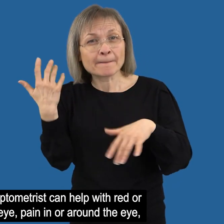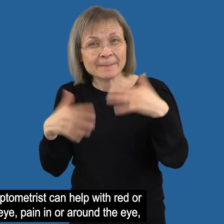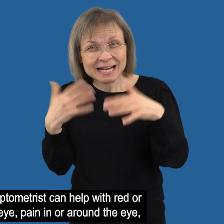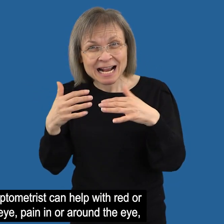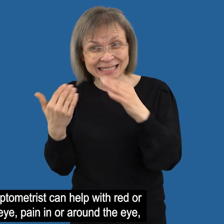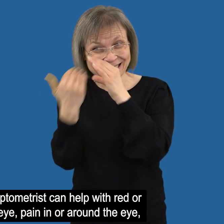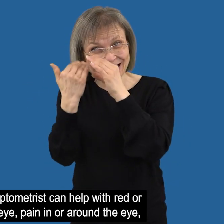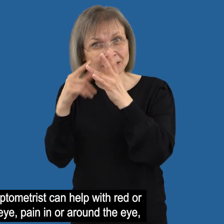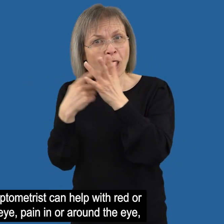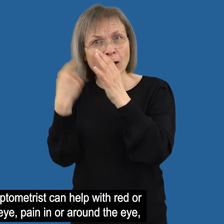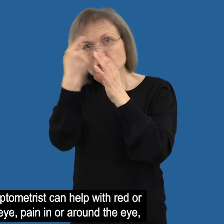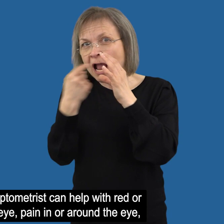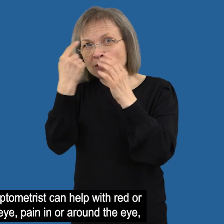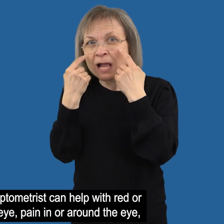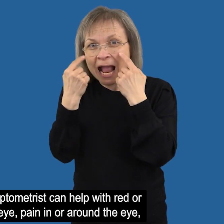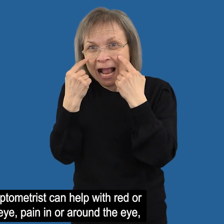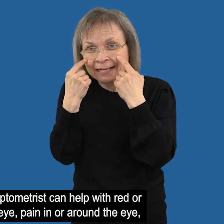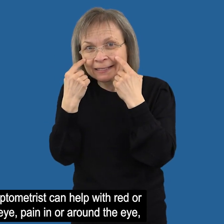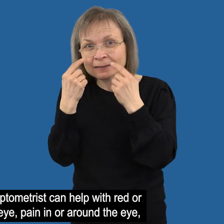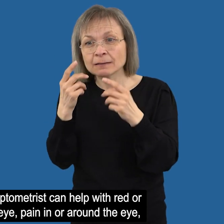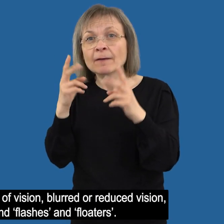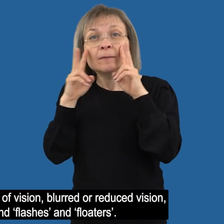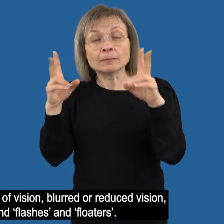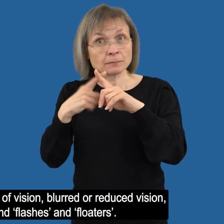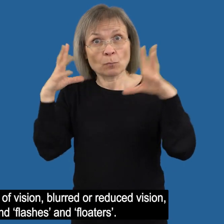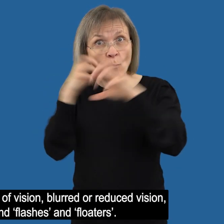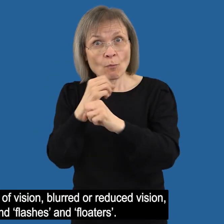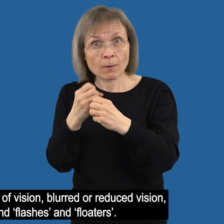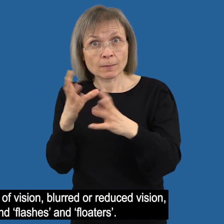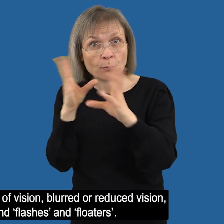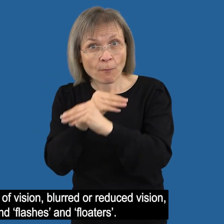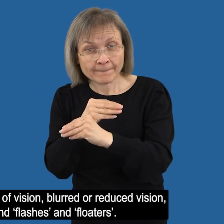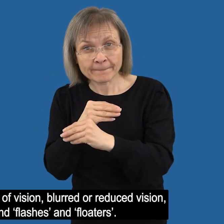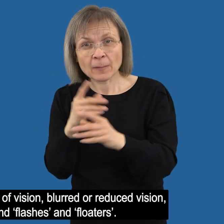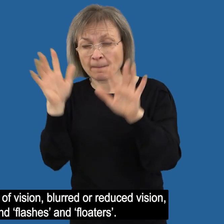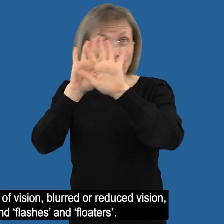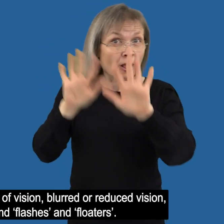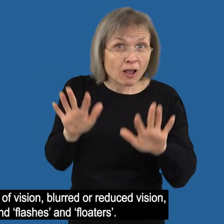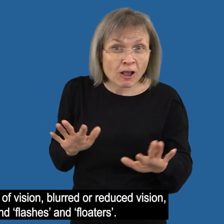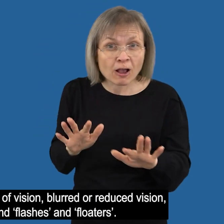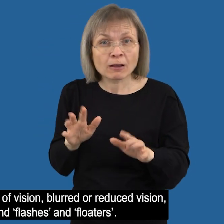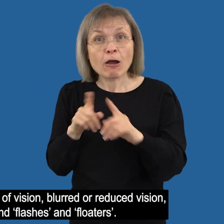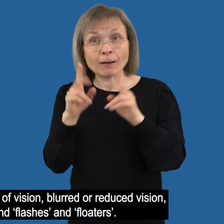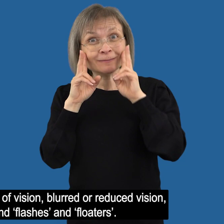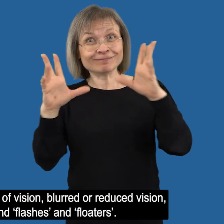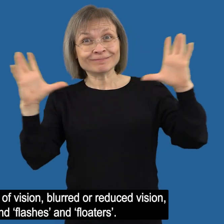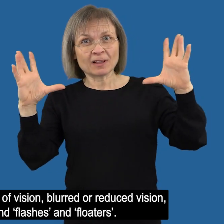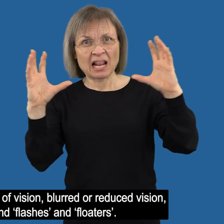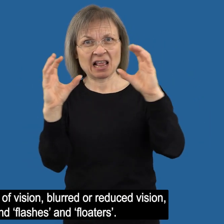My optometrist can help with red or sticky eye, pain in or around the eye, sudden loss of vision, blurred